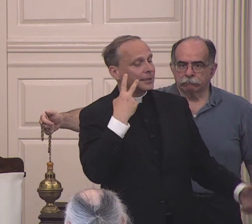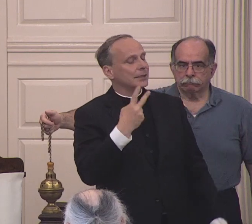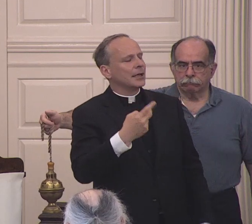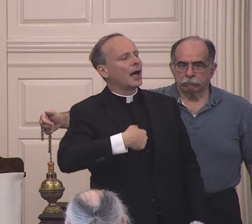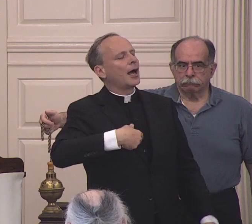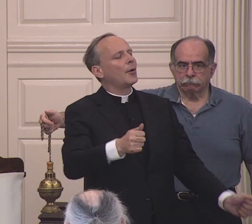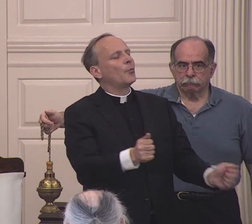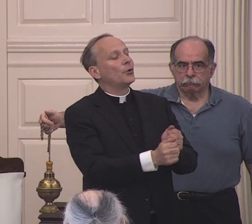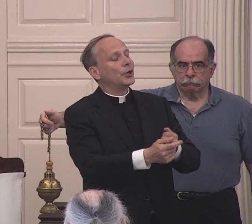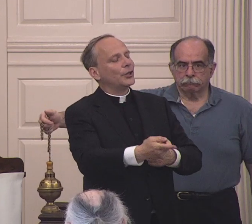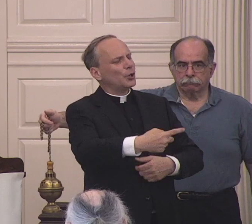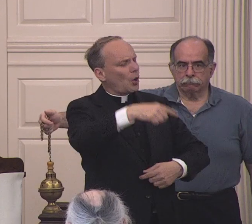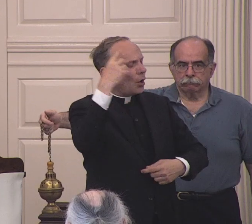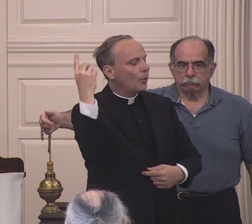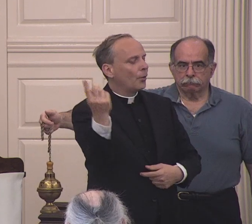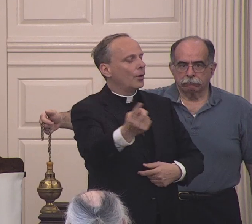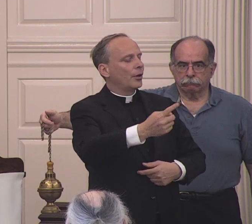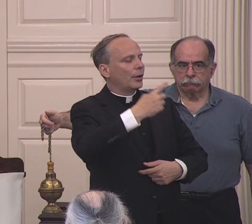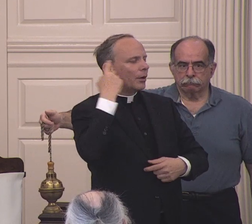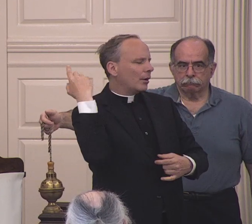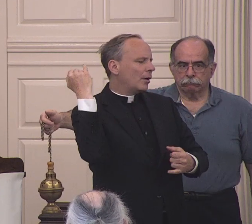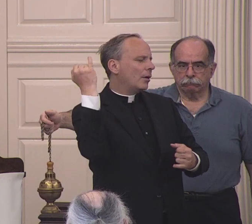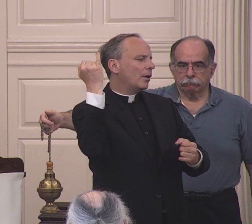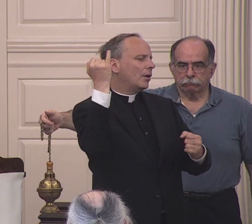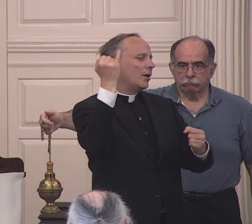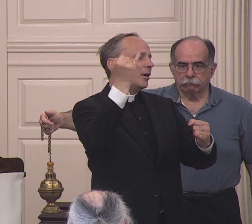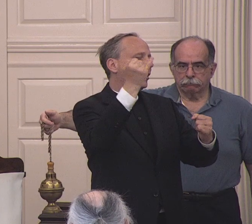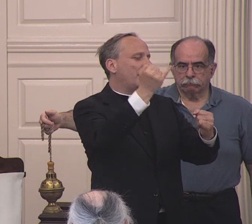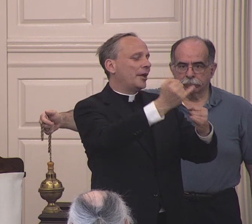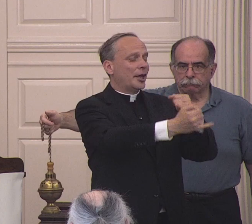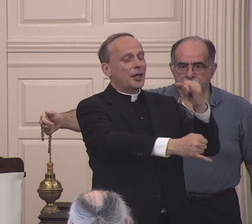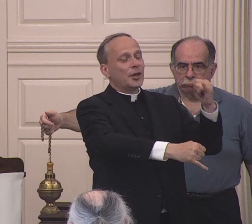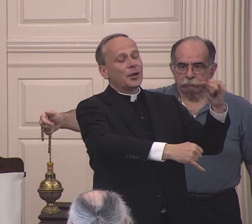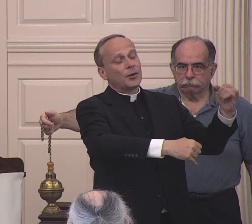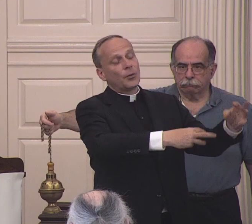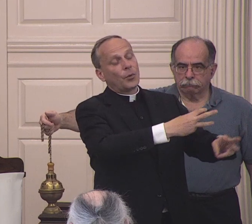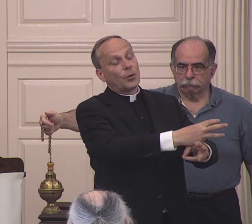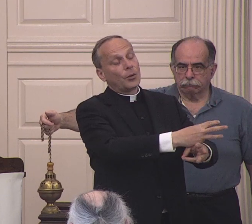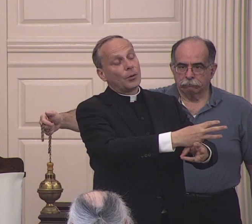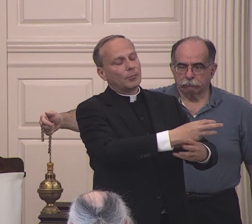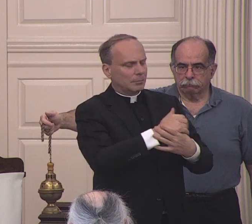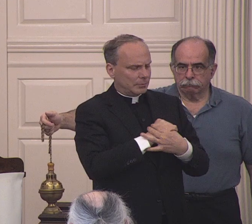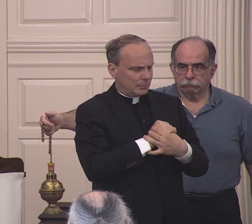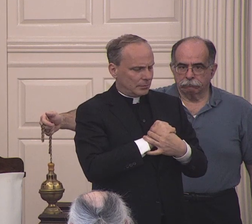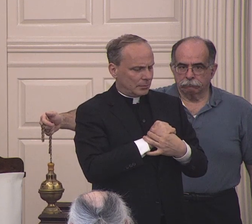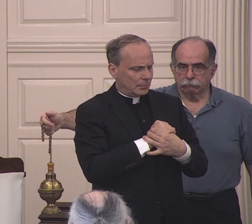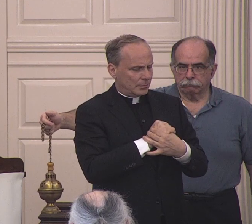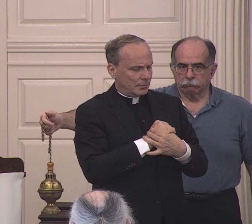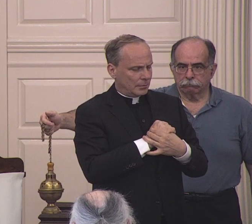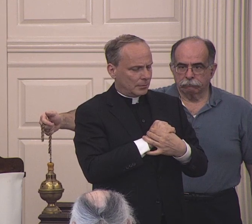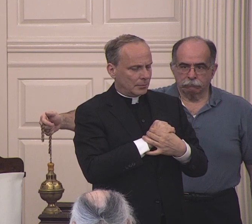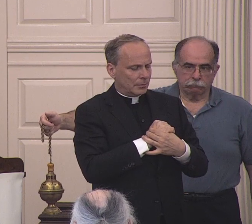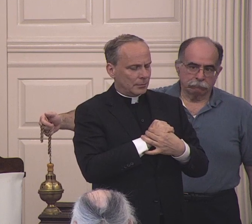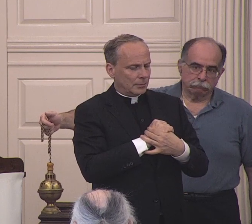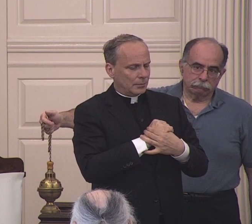I am with you always, until the end of the age.